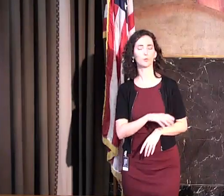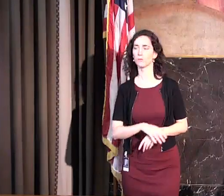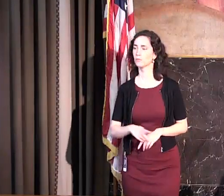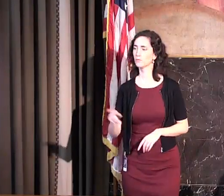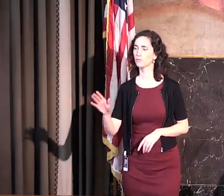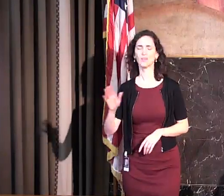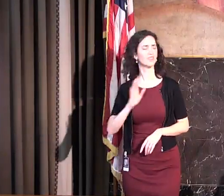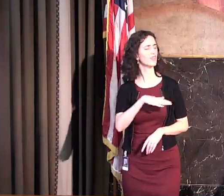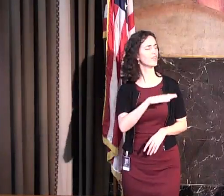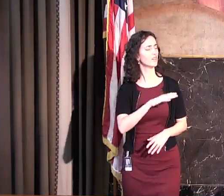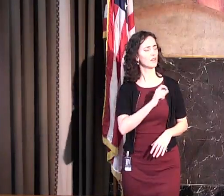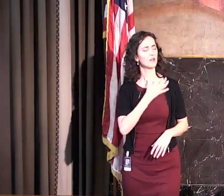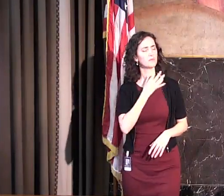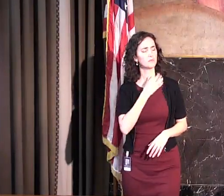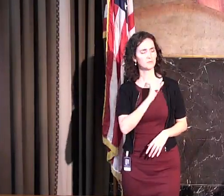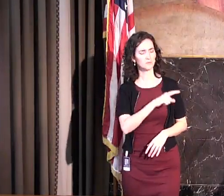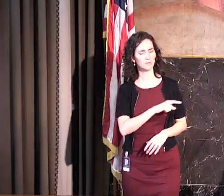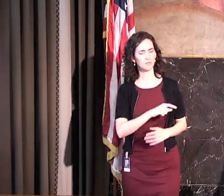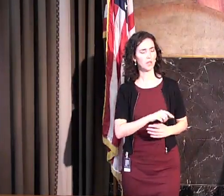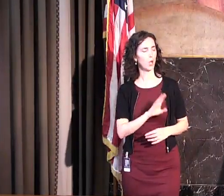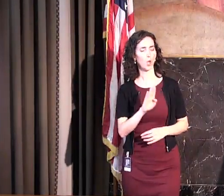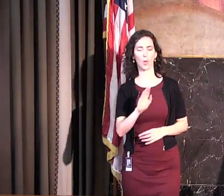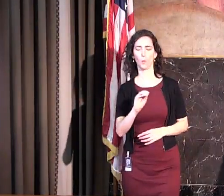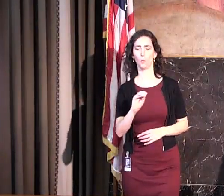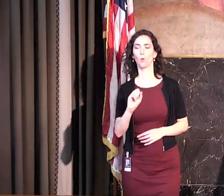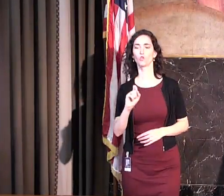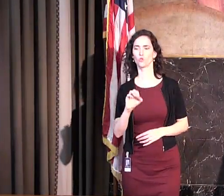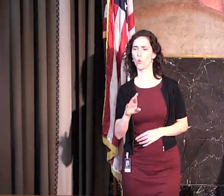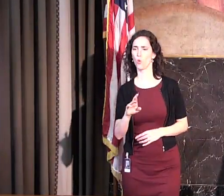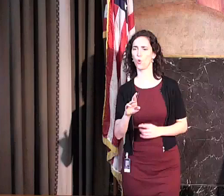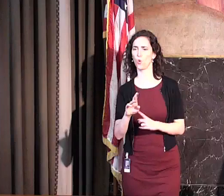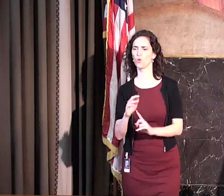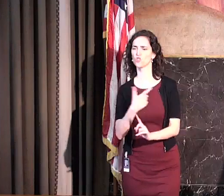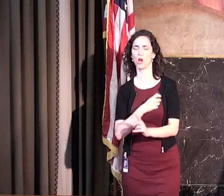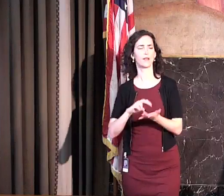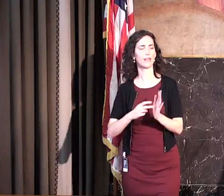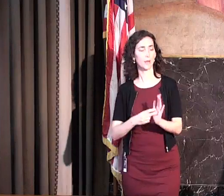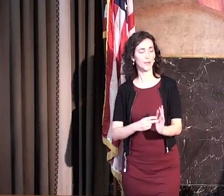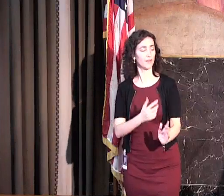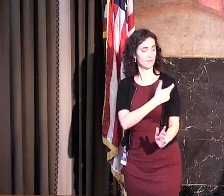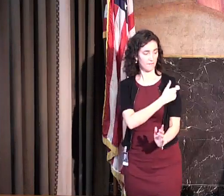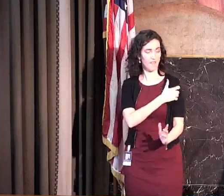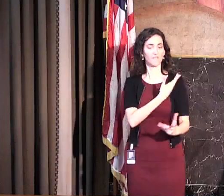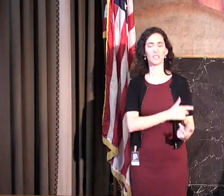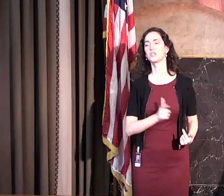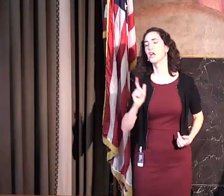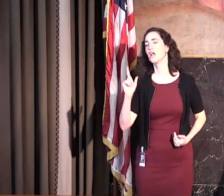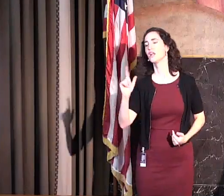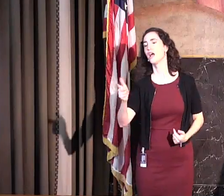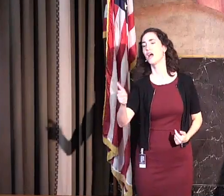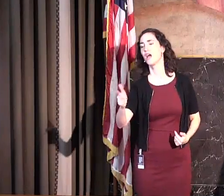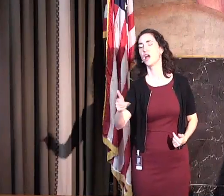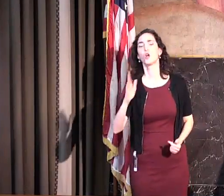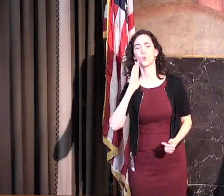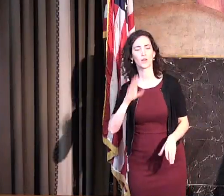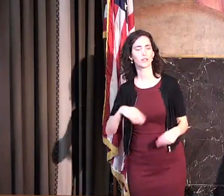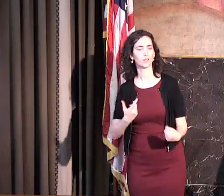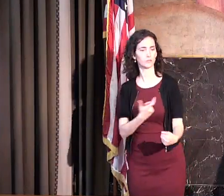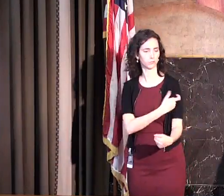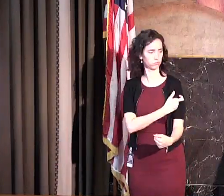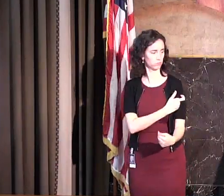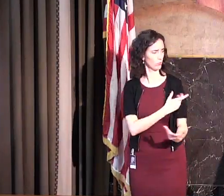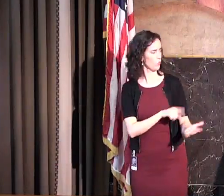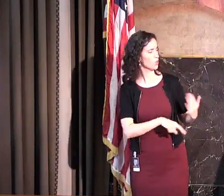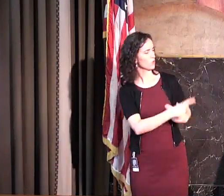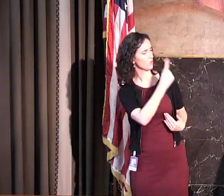What are your thoughts on booster shots? Are there any plans for any coming up, or should people be looking